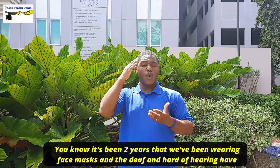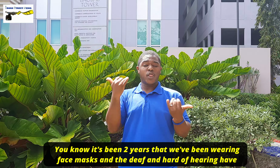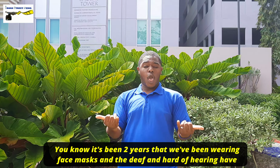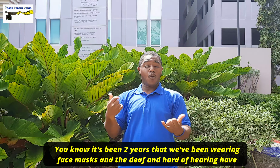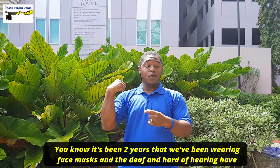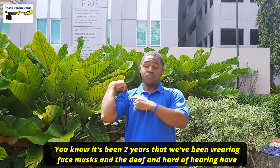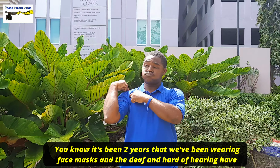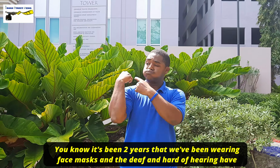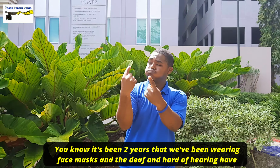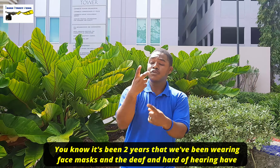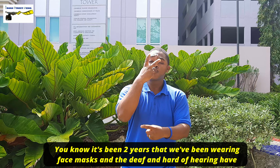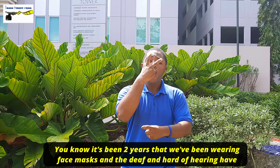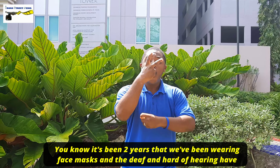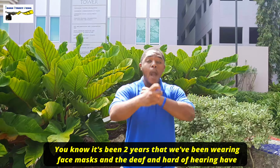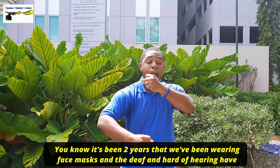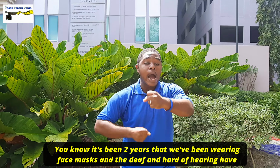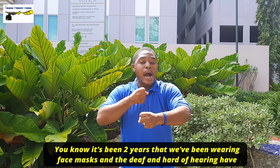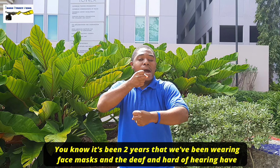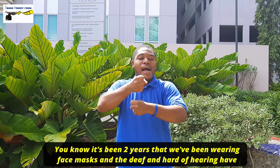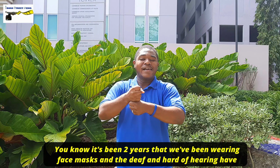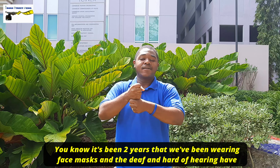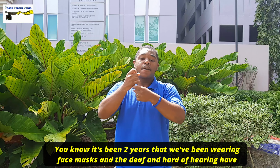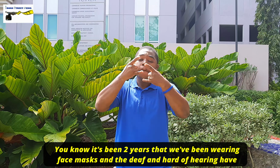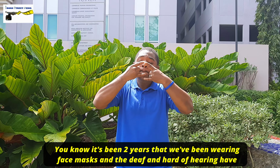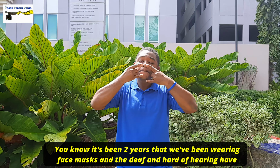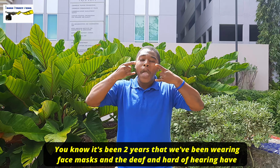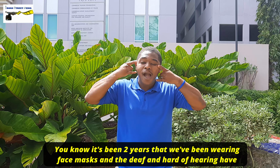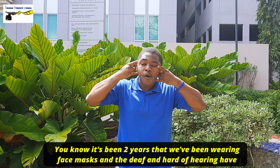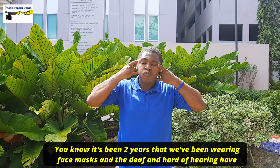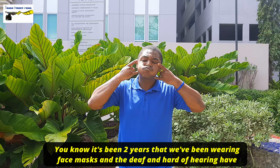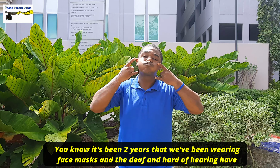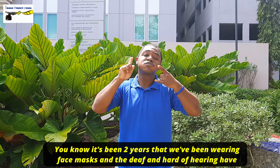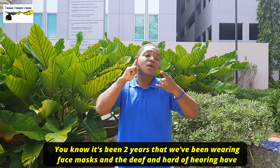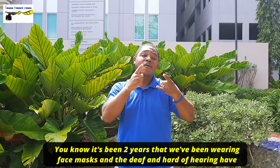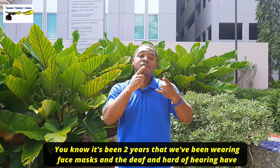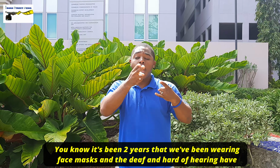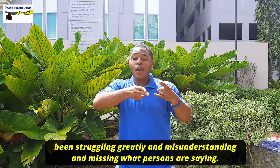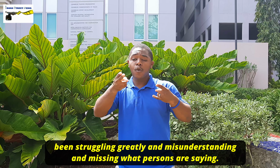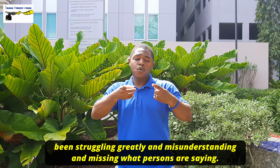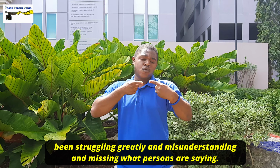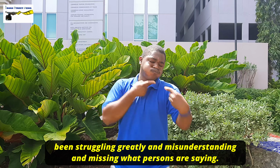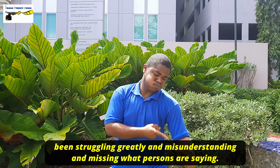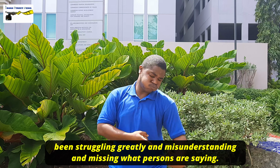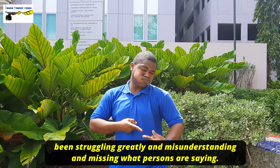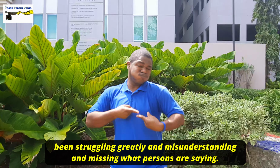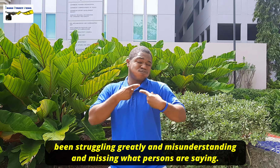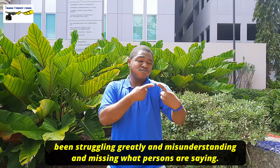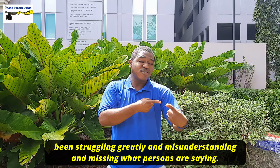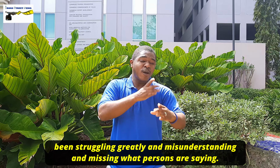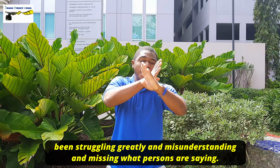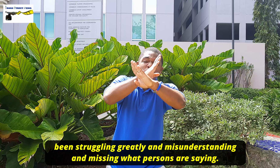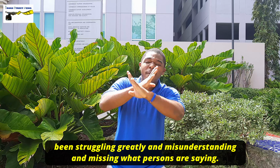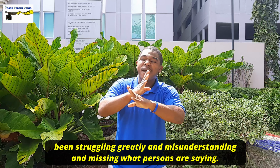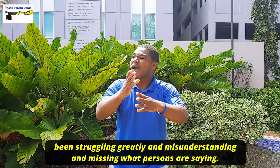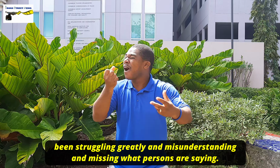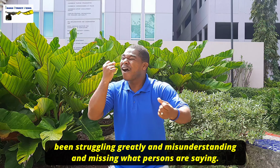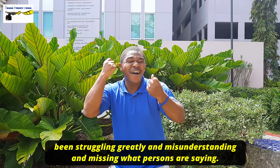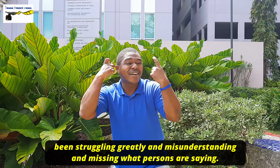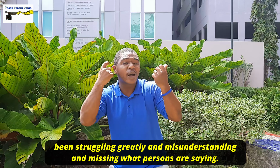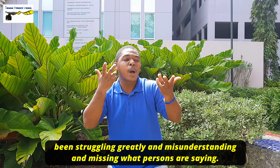It's been 2 years that we've been wearing face masks, and the deaf and hard of hearing have been struggling greatly and